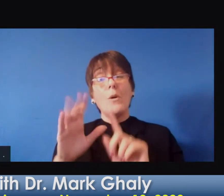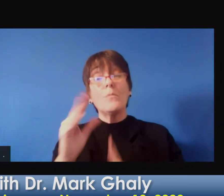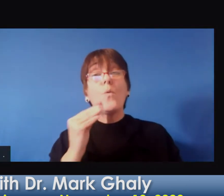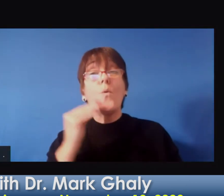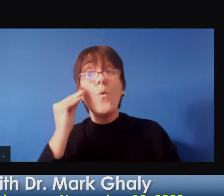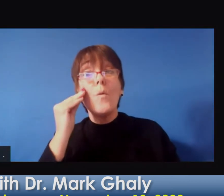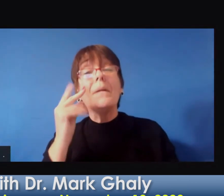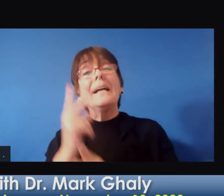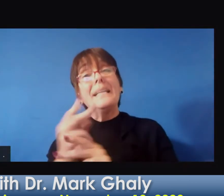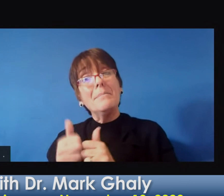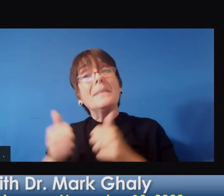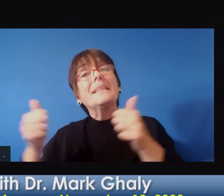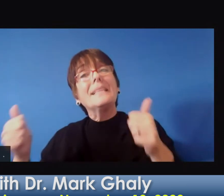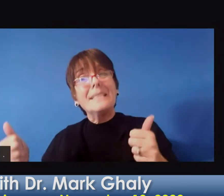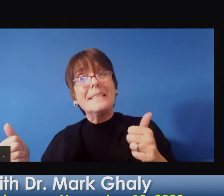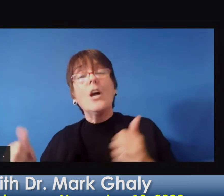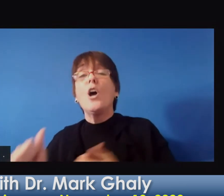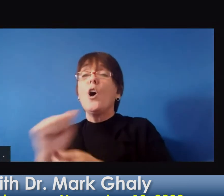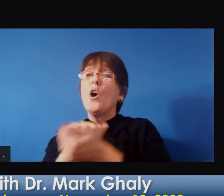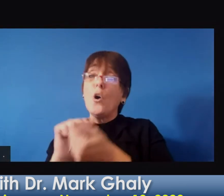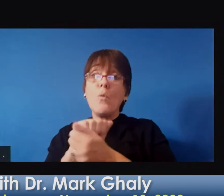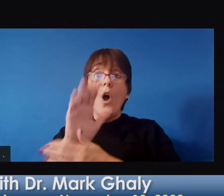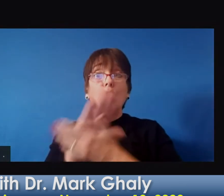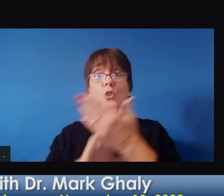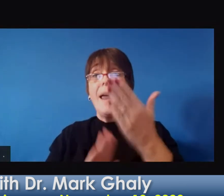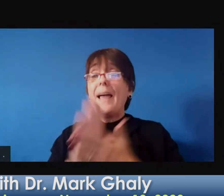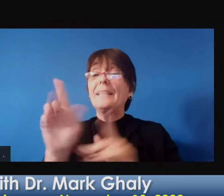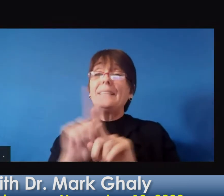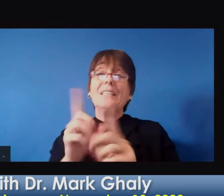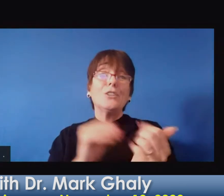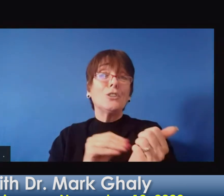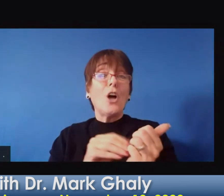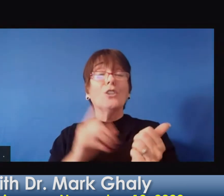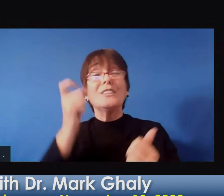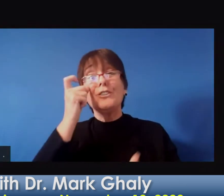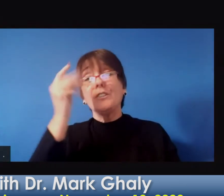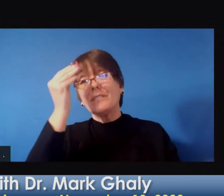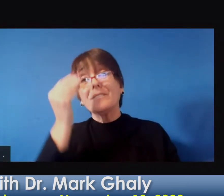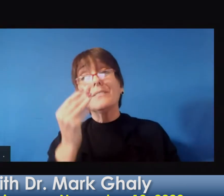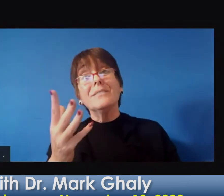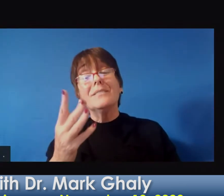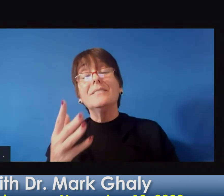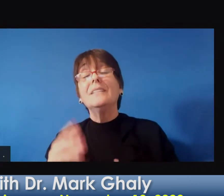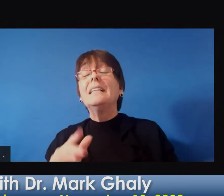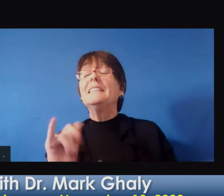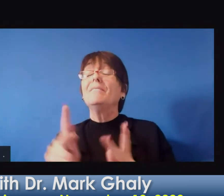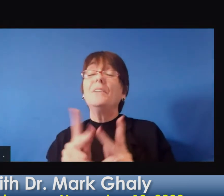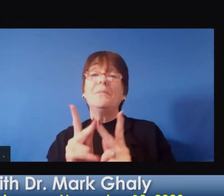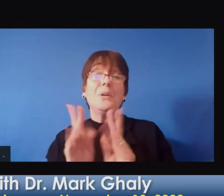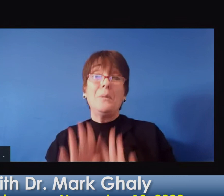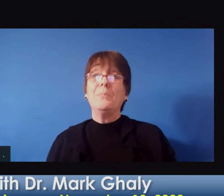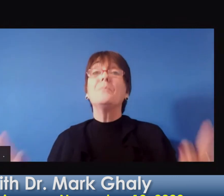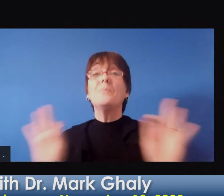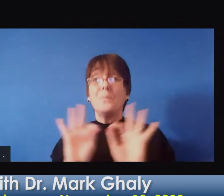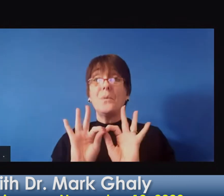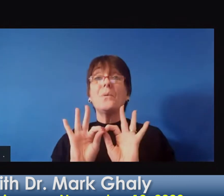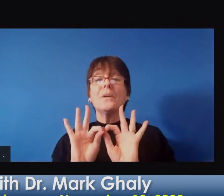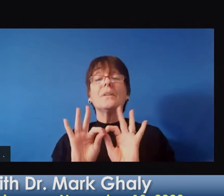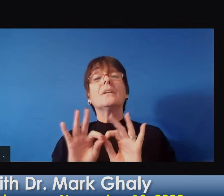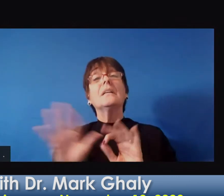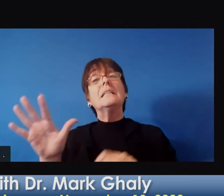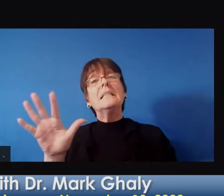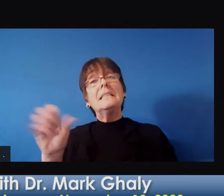that physical distance, washing your hands, as Dr. Pond reminded us, is a very important piece, spending